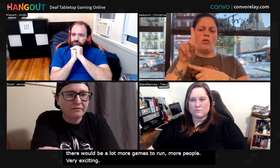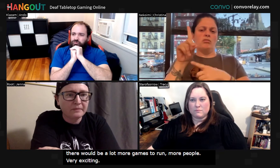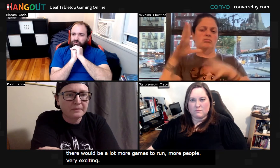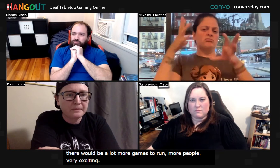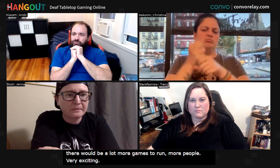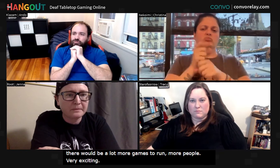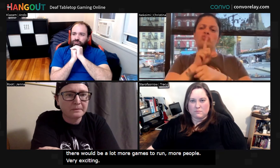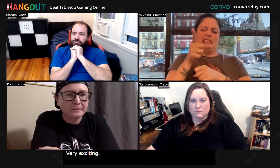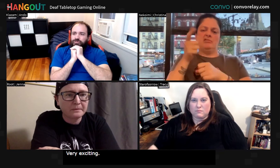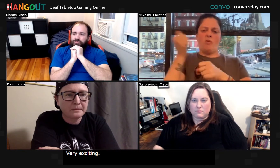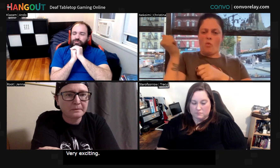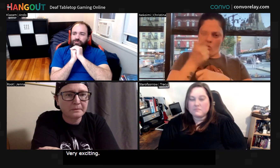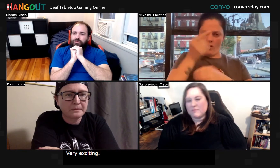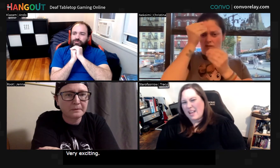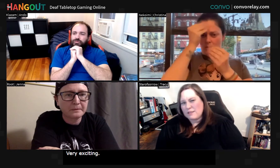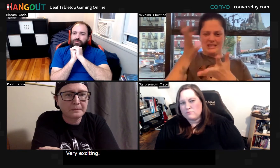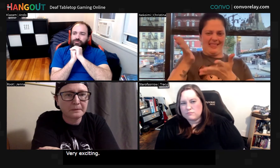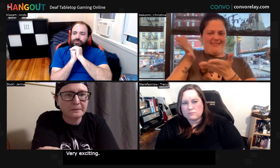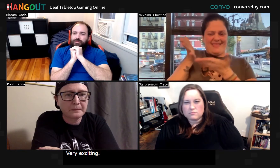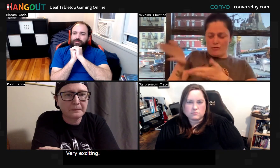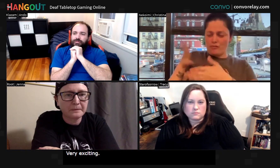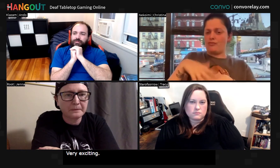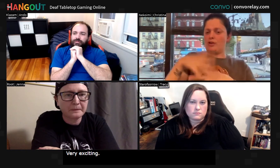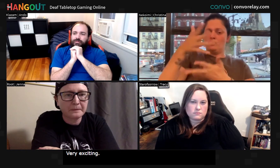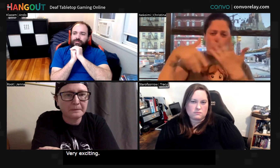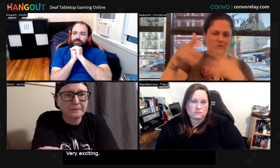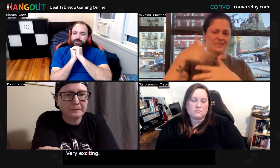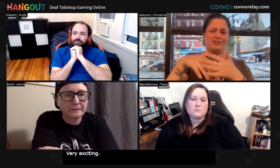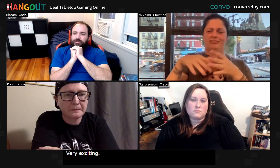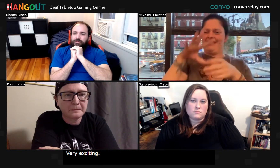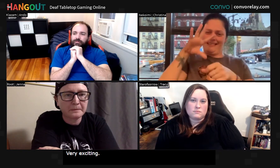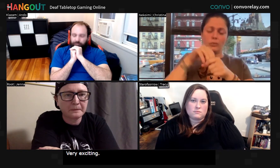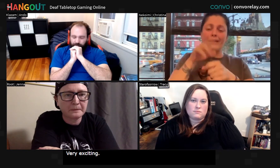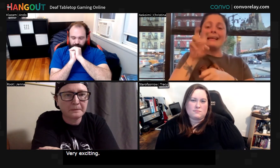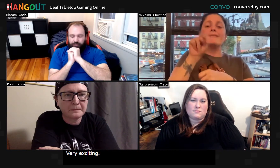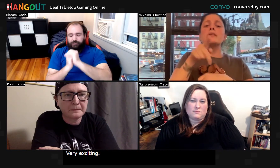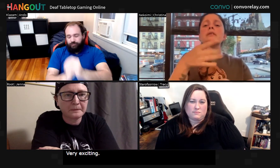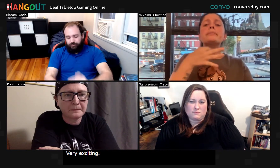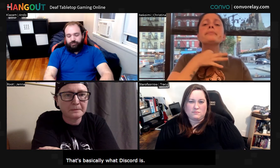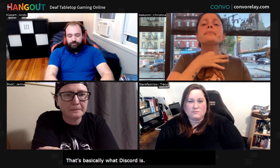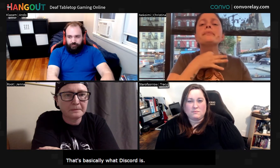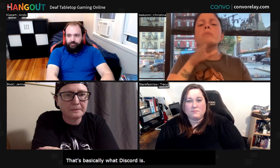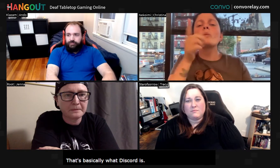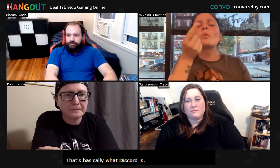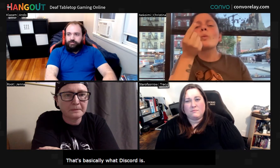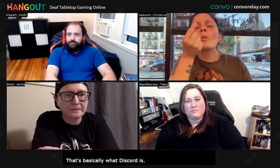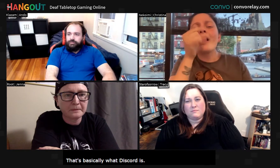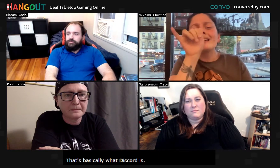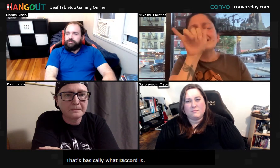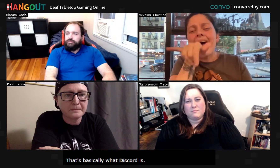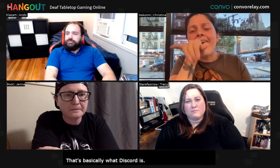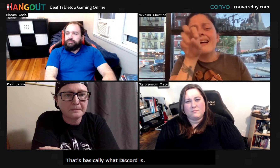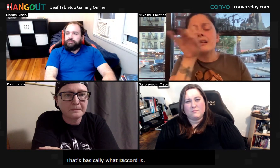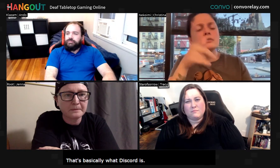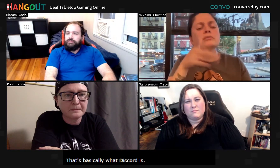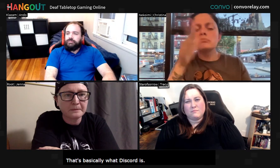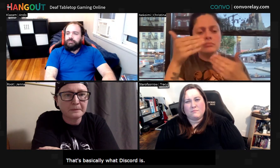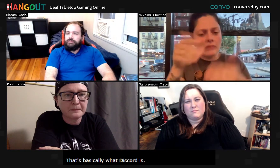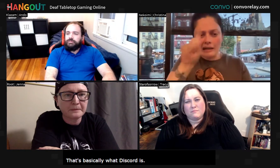that's basically what Discord is in a snapshot. All the information is there. You can socialize there. Even if you're just curious about